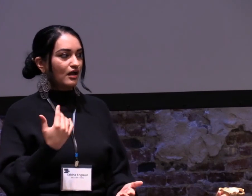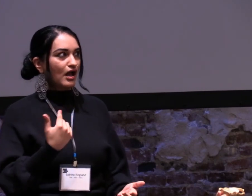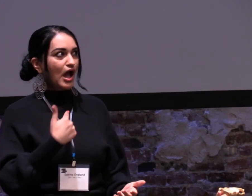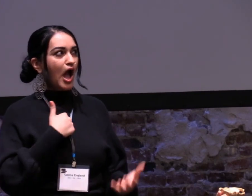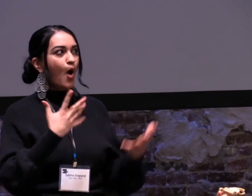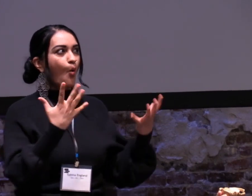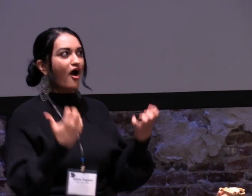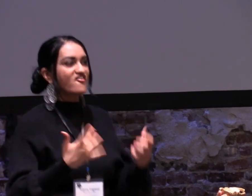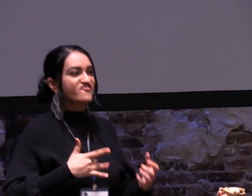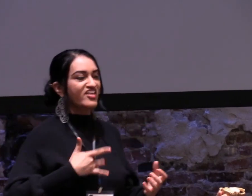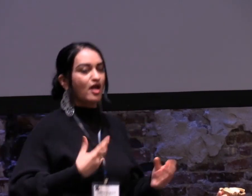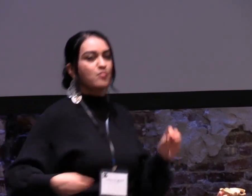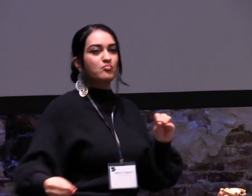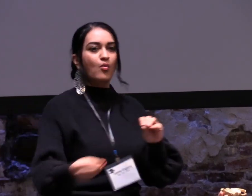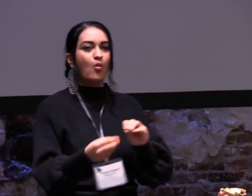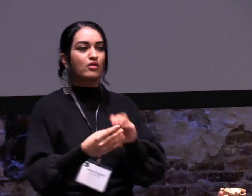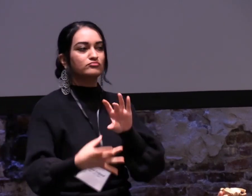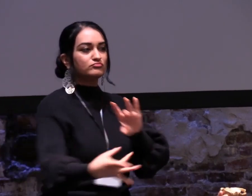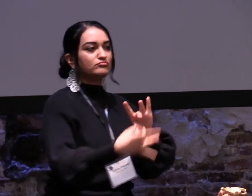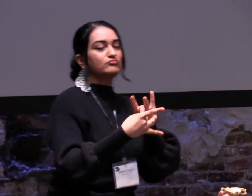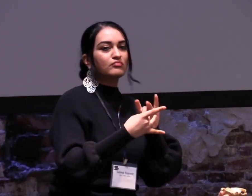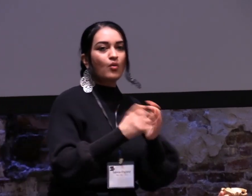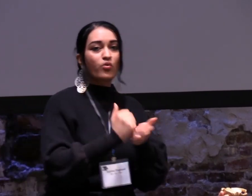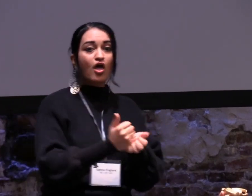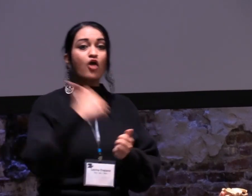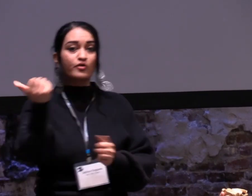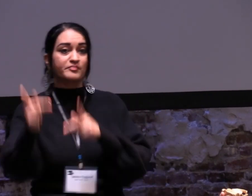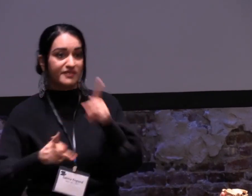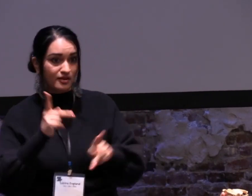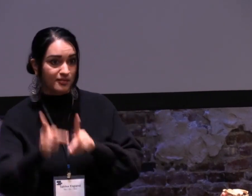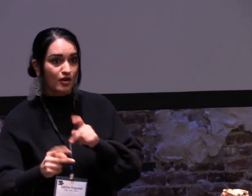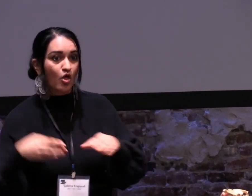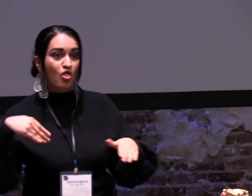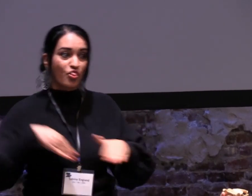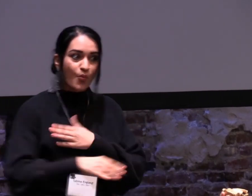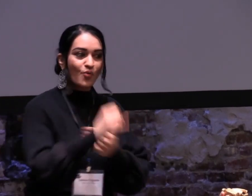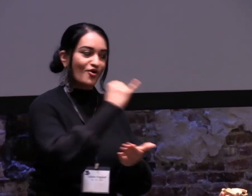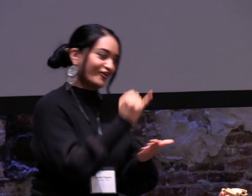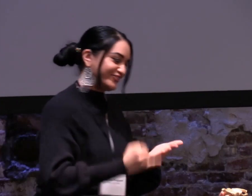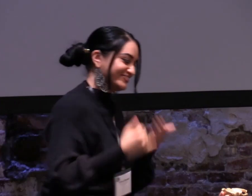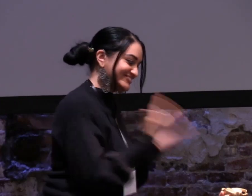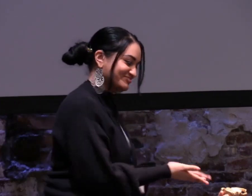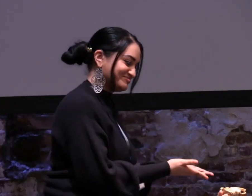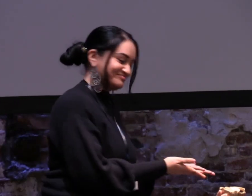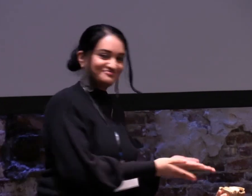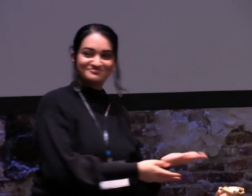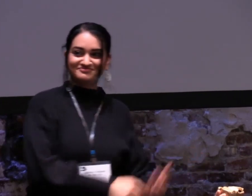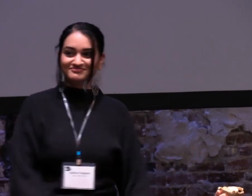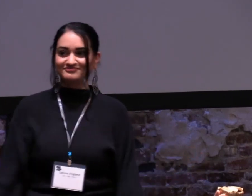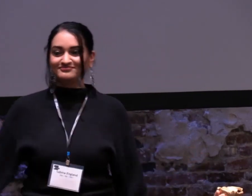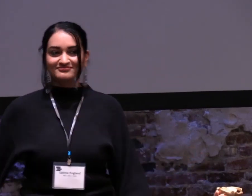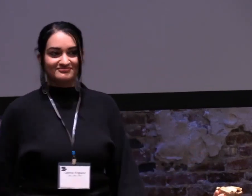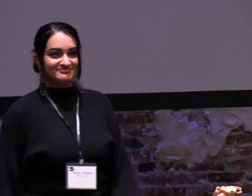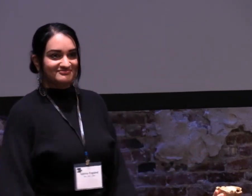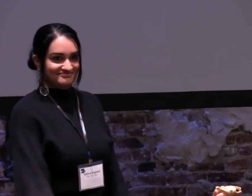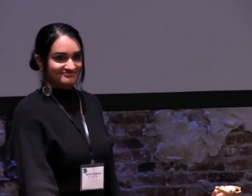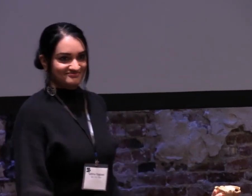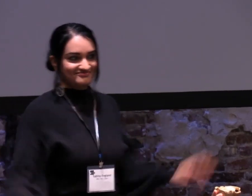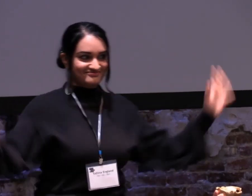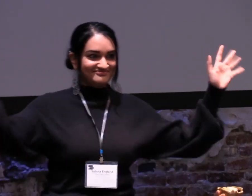me, I want to feel the connection with other people, and I do that through my art, through